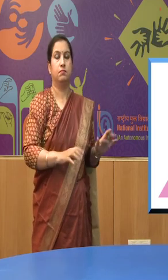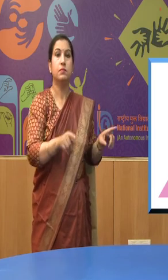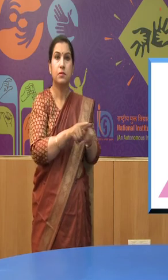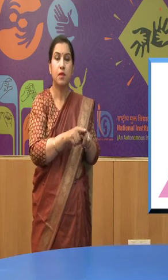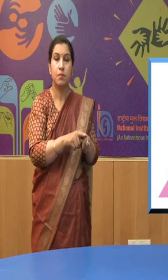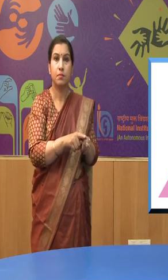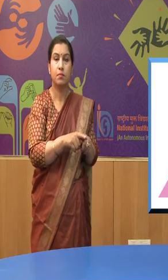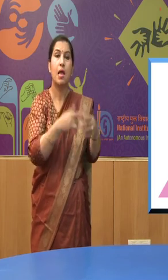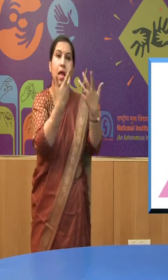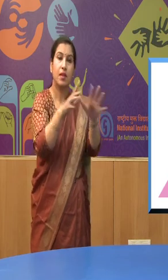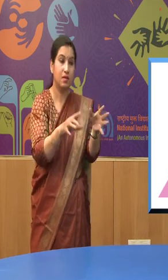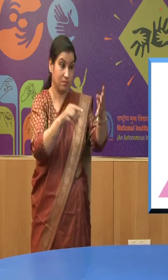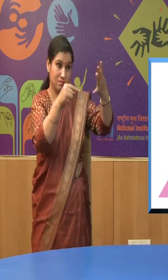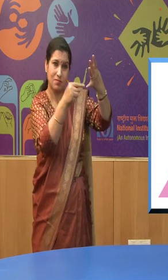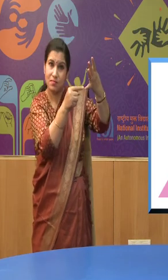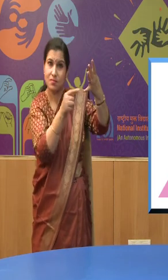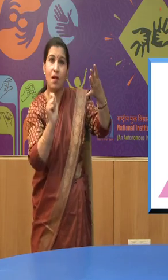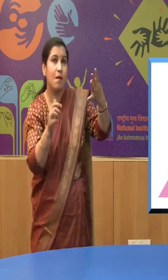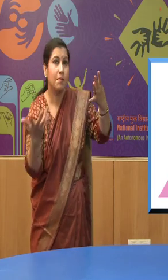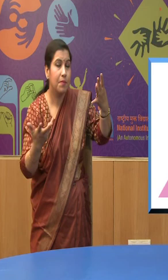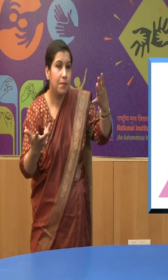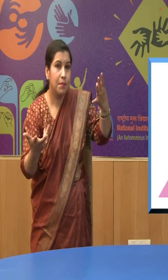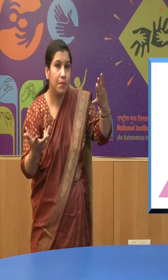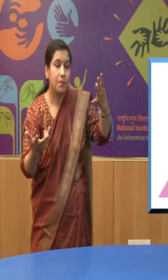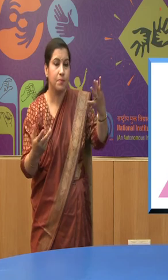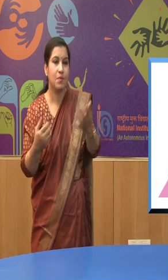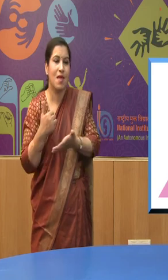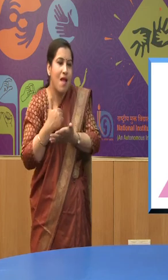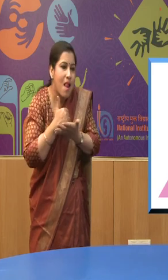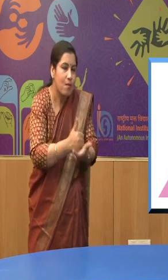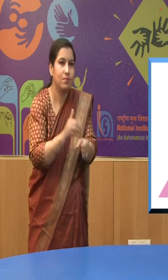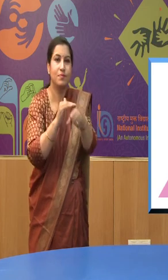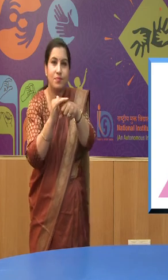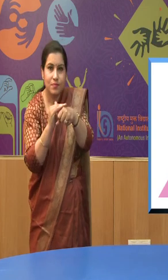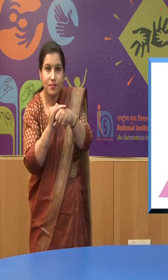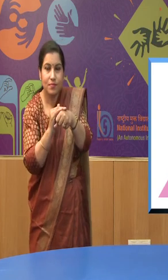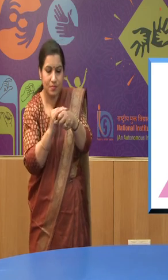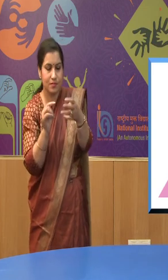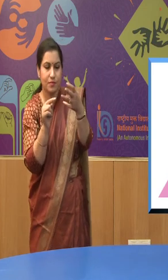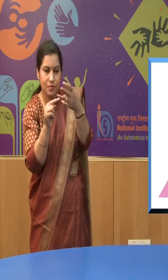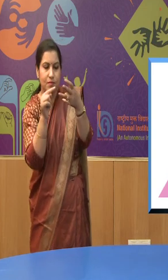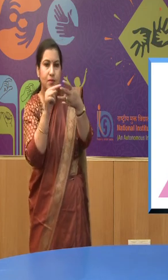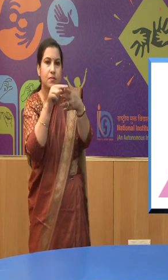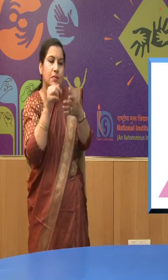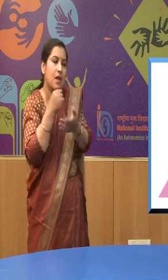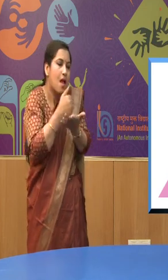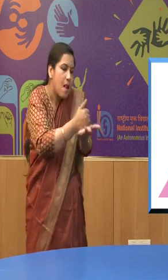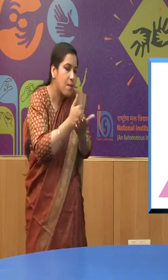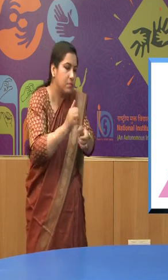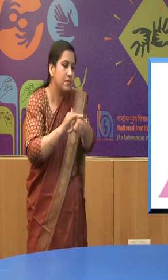and work of the Shudra was to serve the upper three castes.